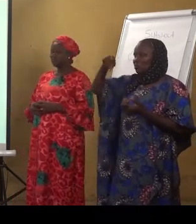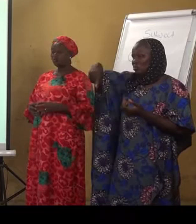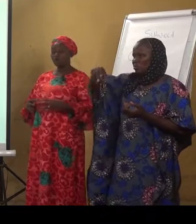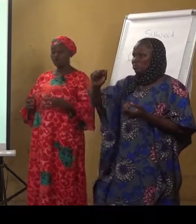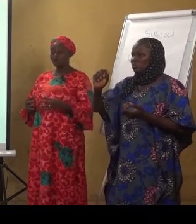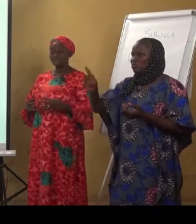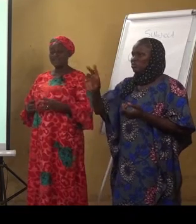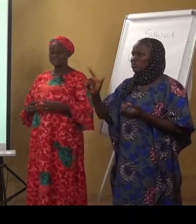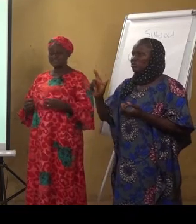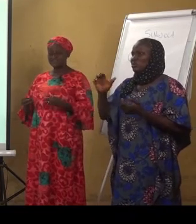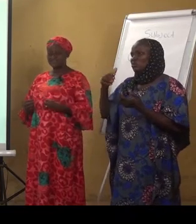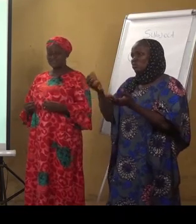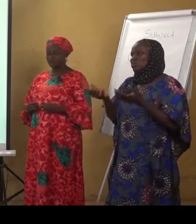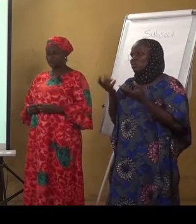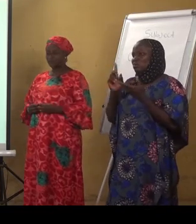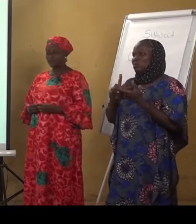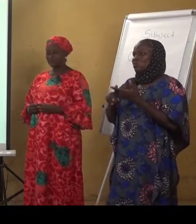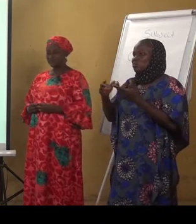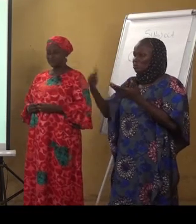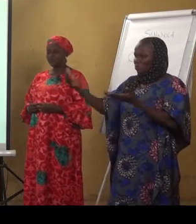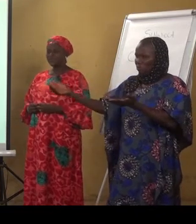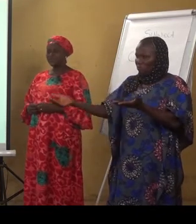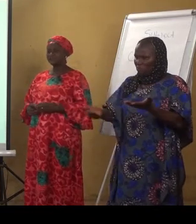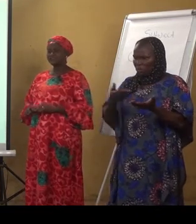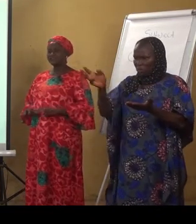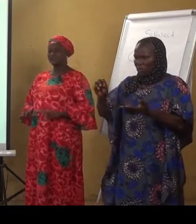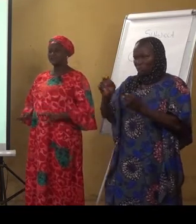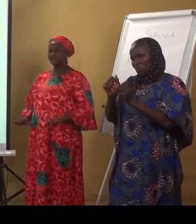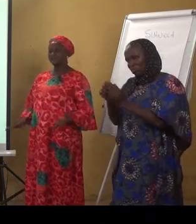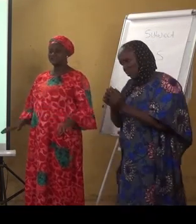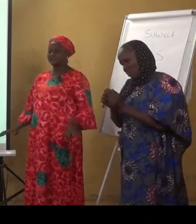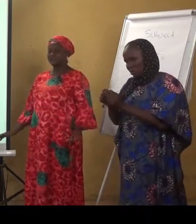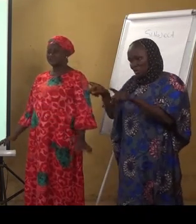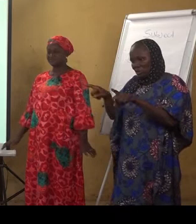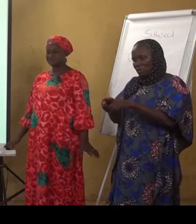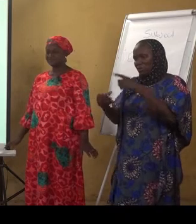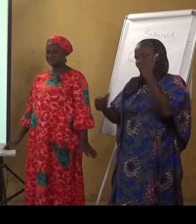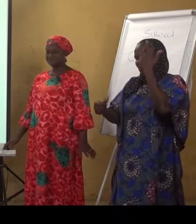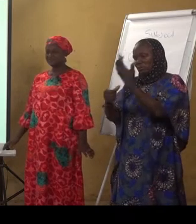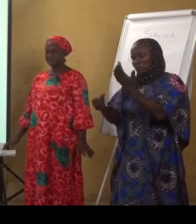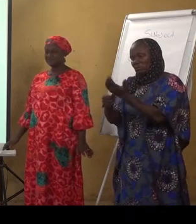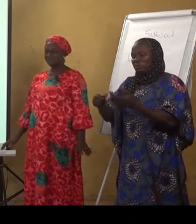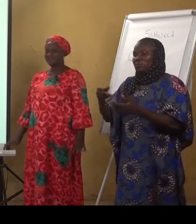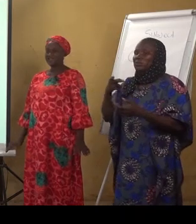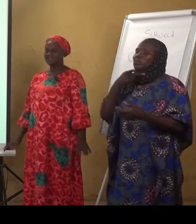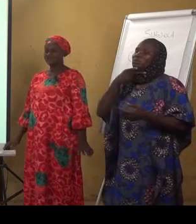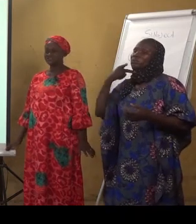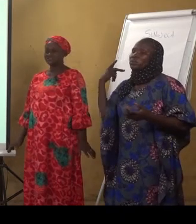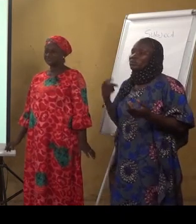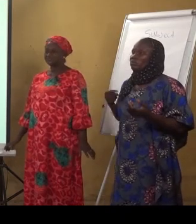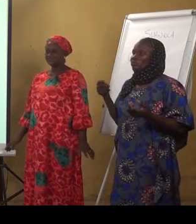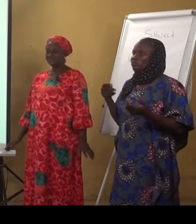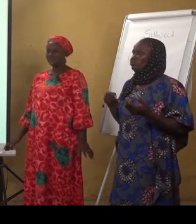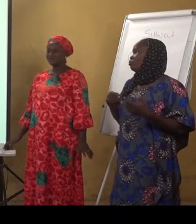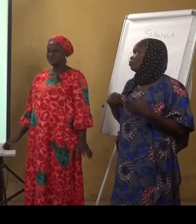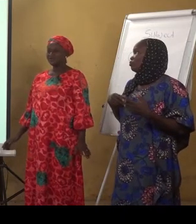see, Paul, as a senior pastor, would have just kept Onesimus under his